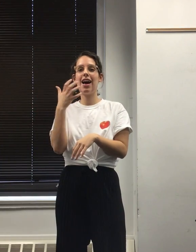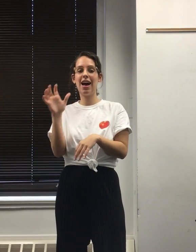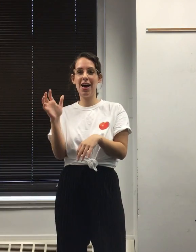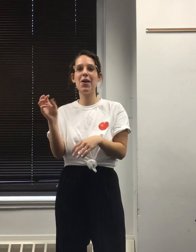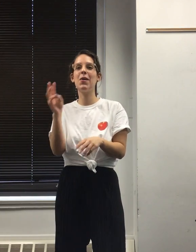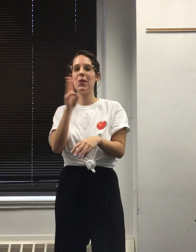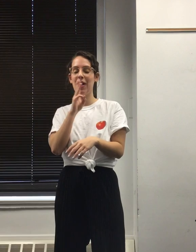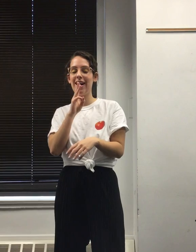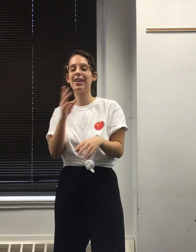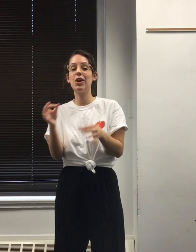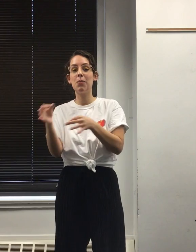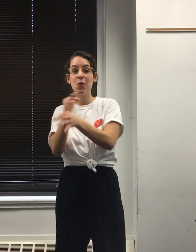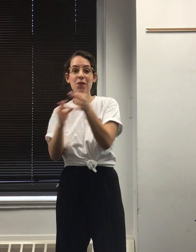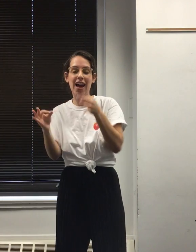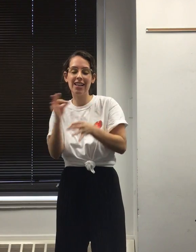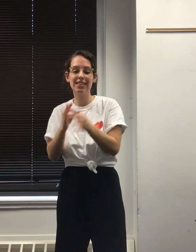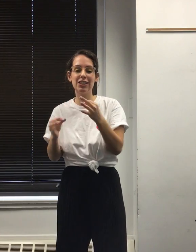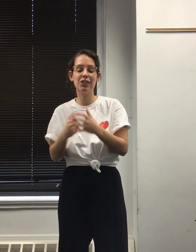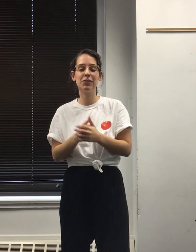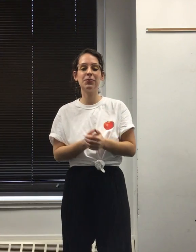plate or get it clean.